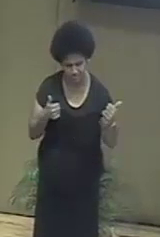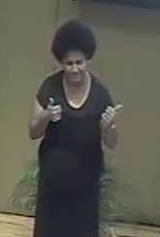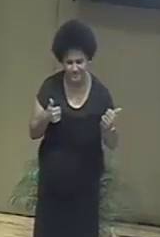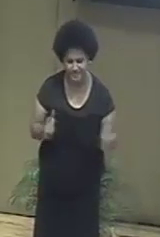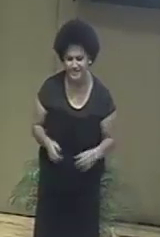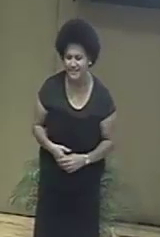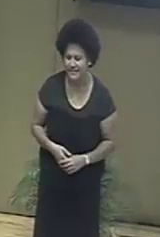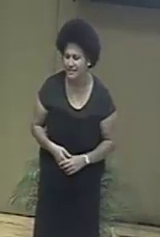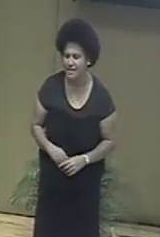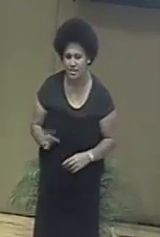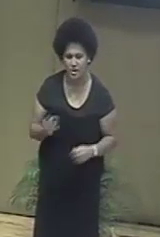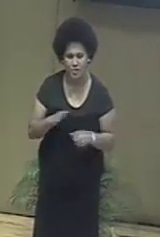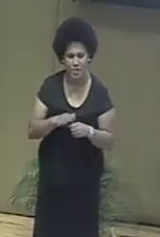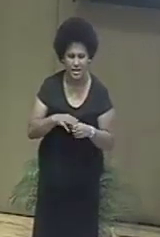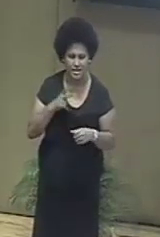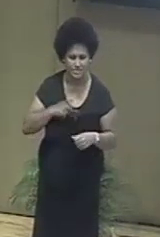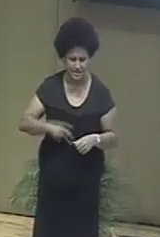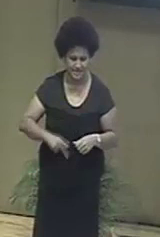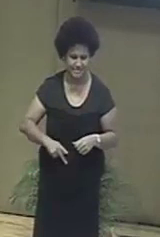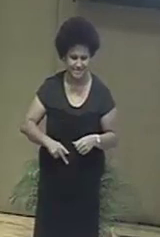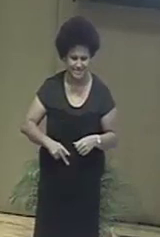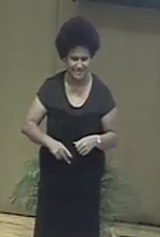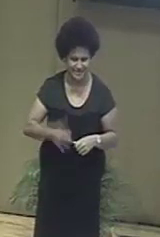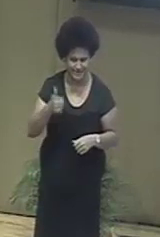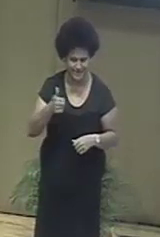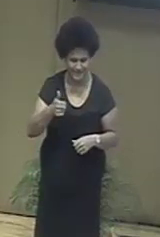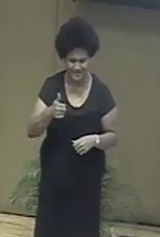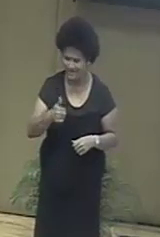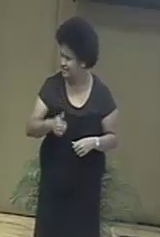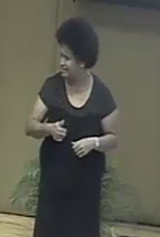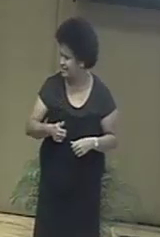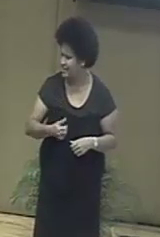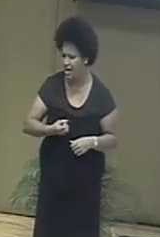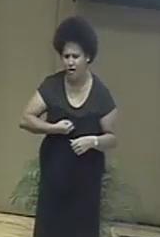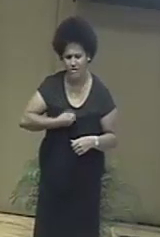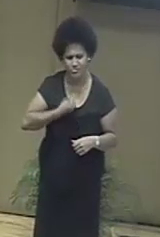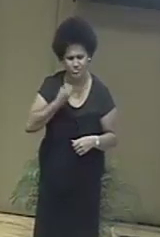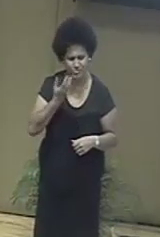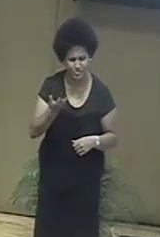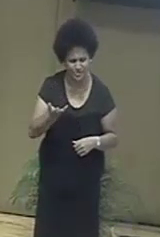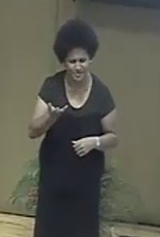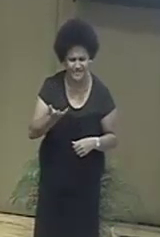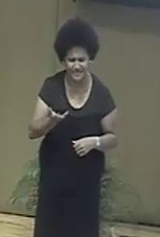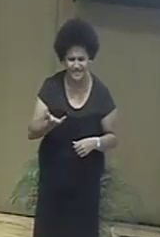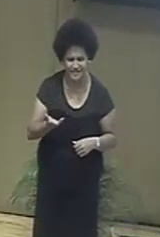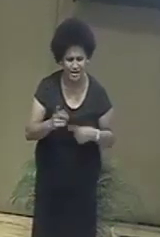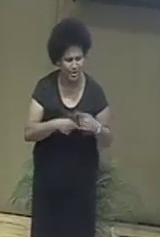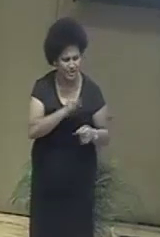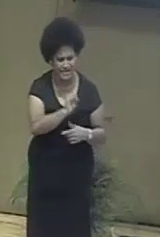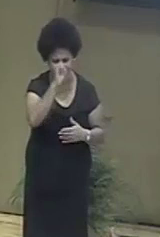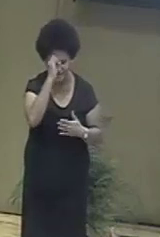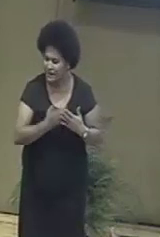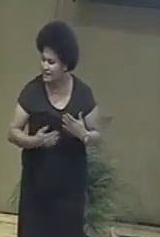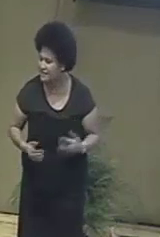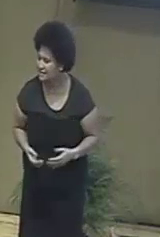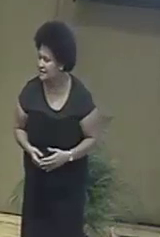It's great. I mean, the personalisation that it causes, I mean, it's all done in the online space, isn't it? I mean,